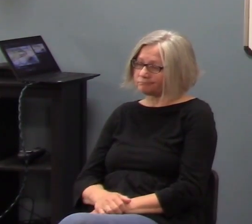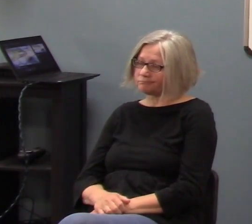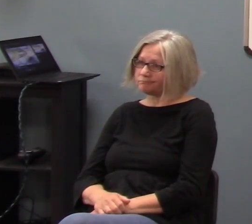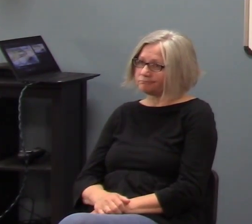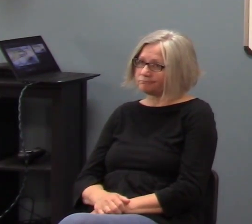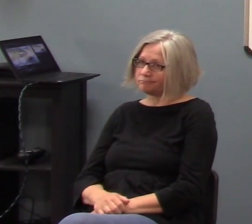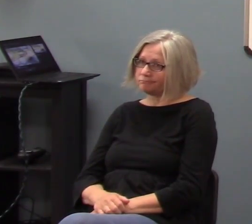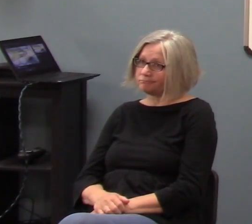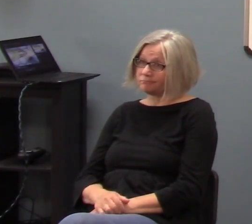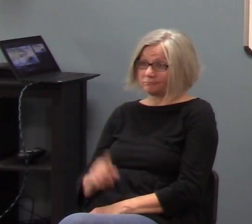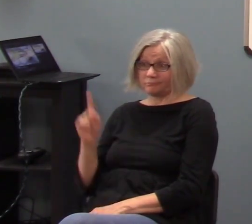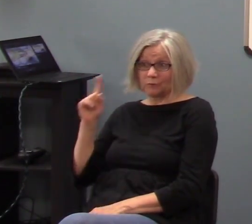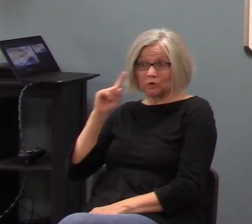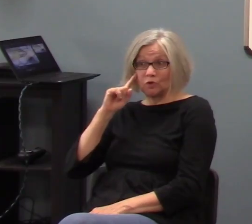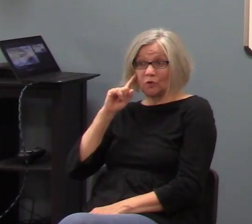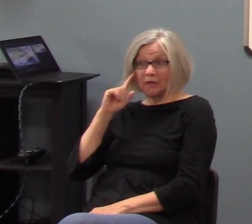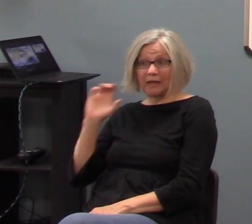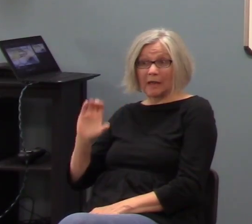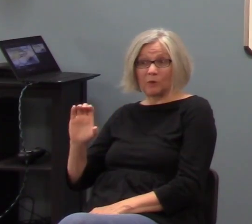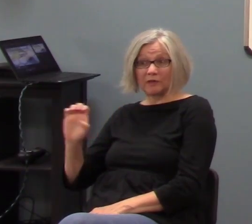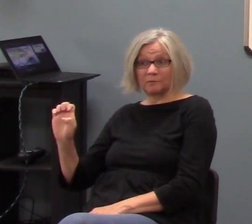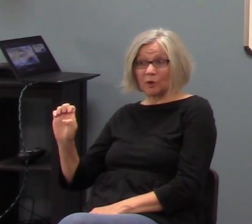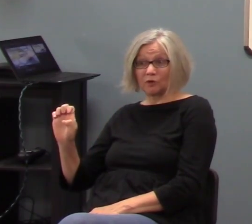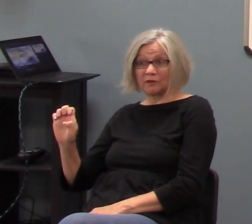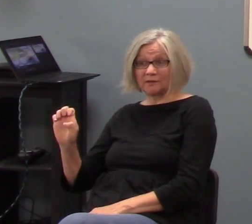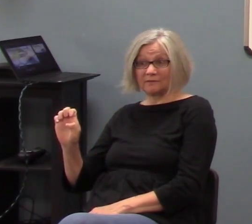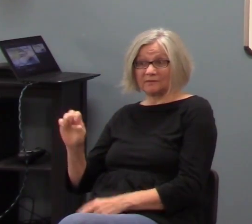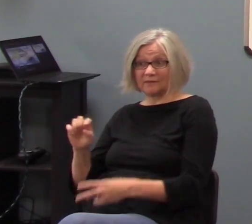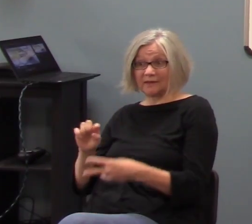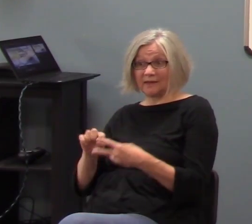Do you think the Cambrian explosion is either of those things?